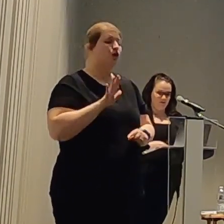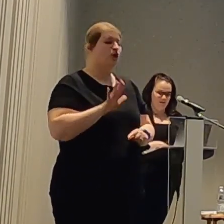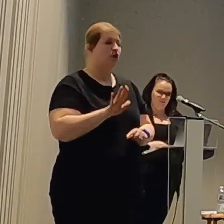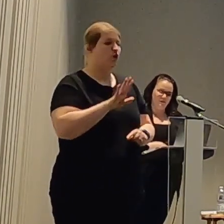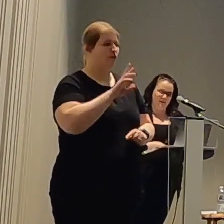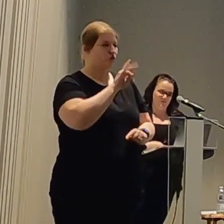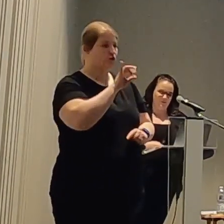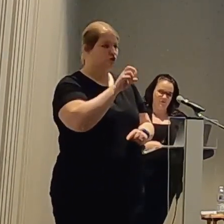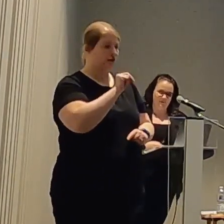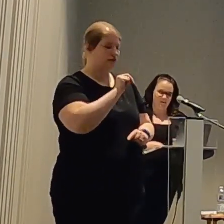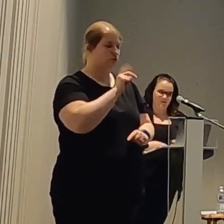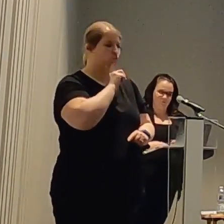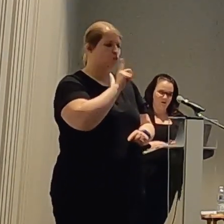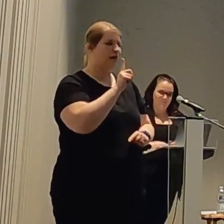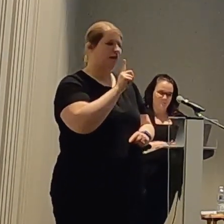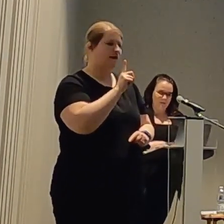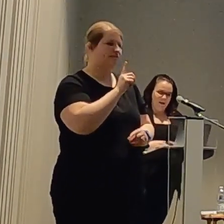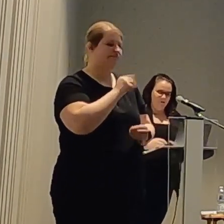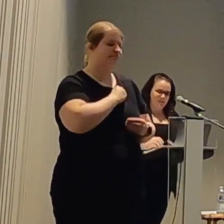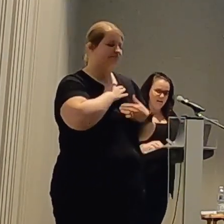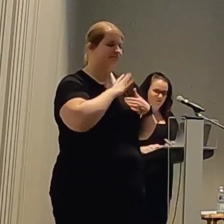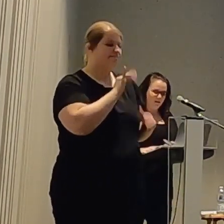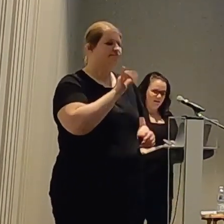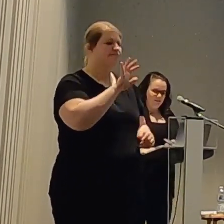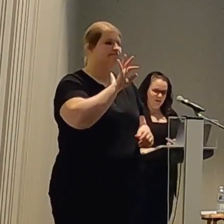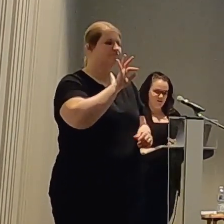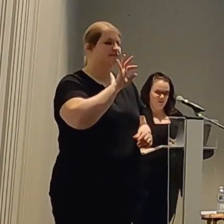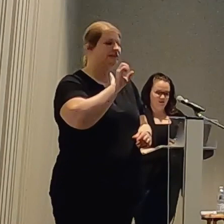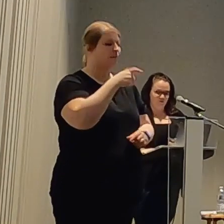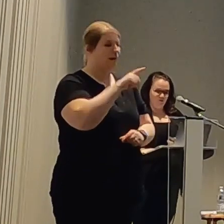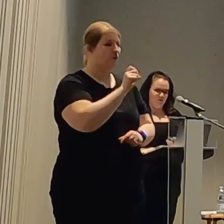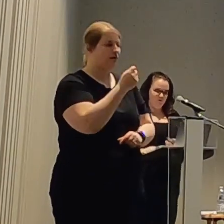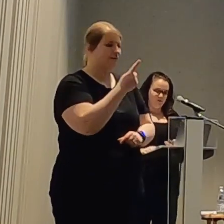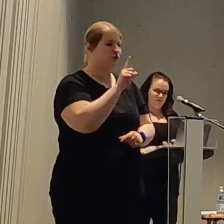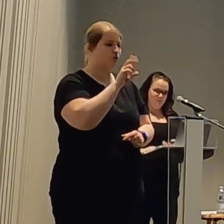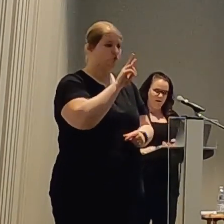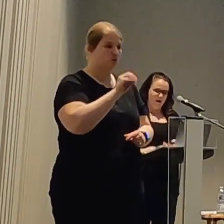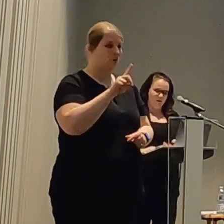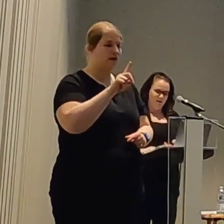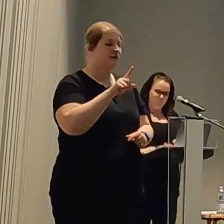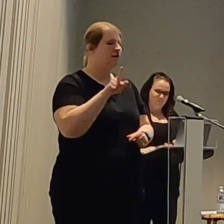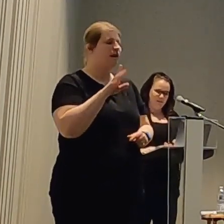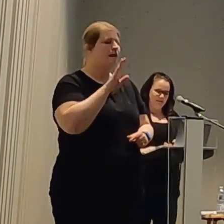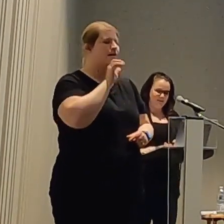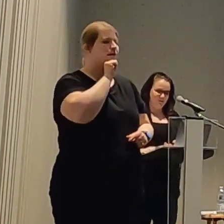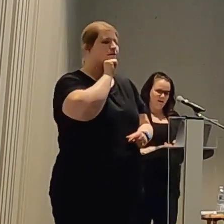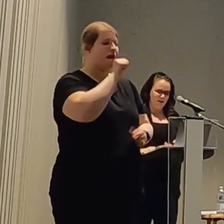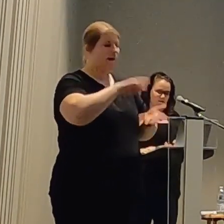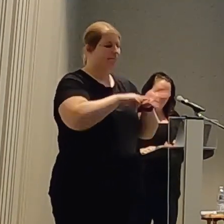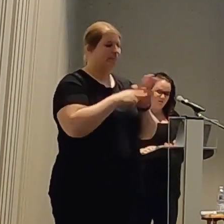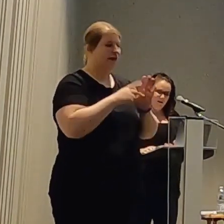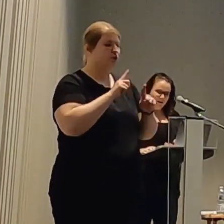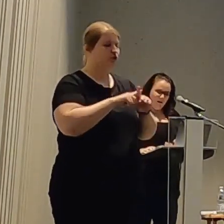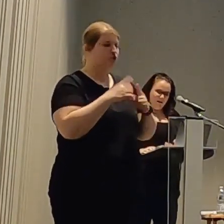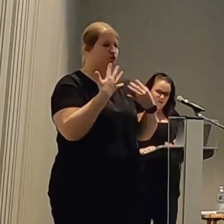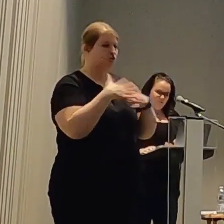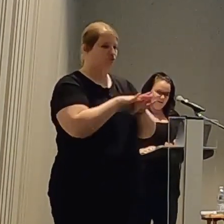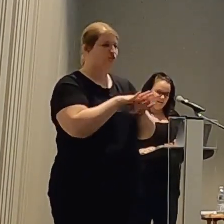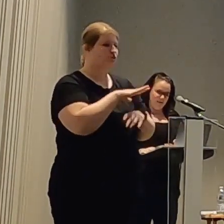events of September 11th, 2001. It was never my intention to fuse Matisse and